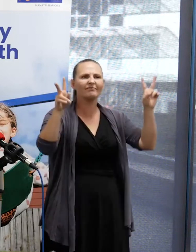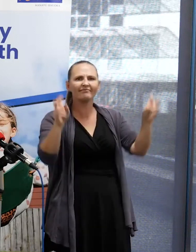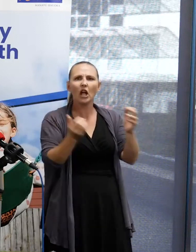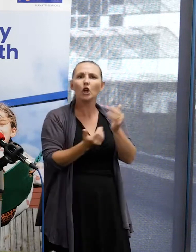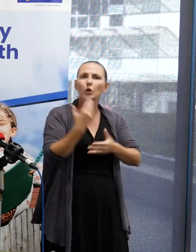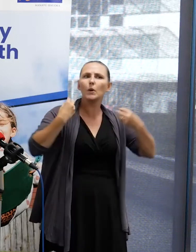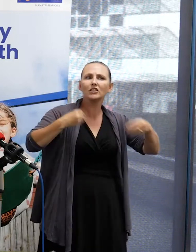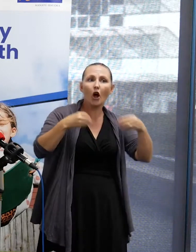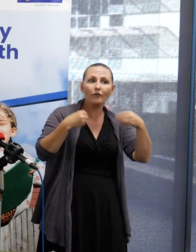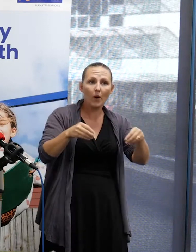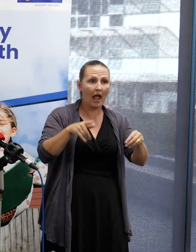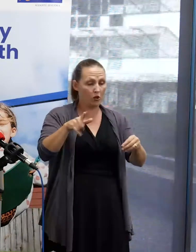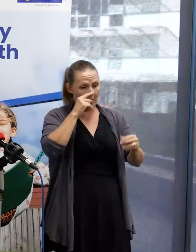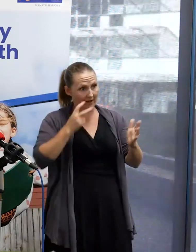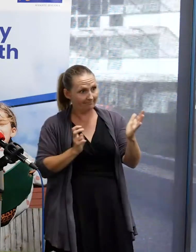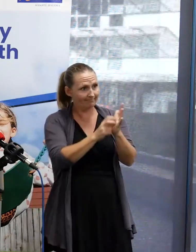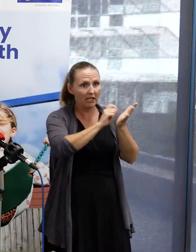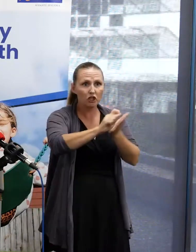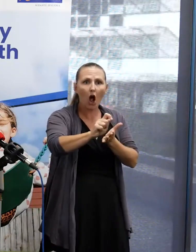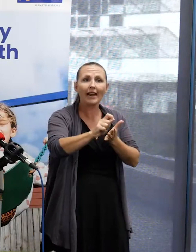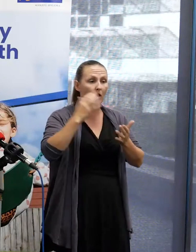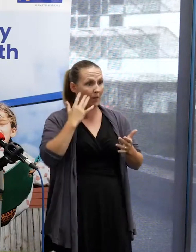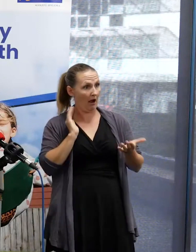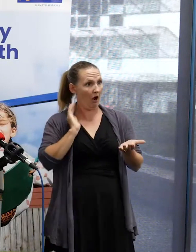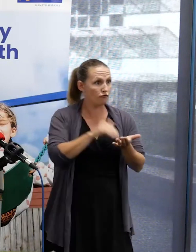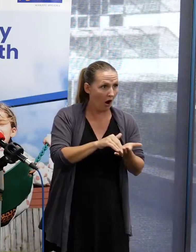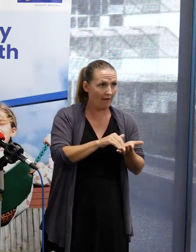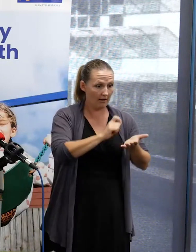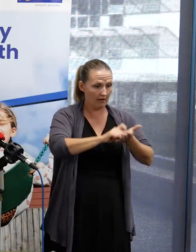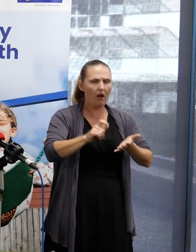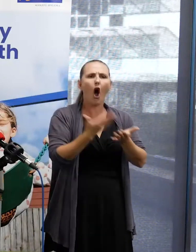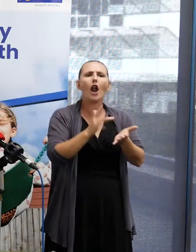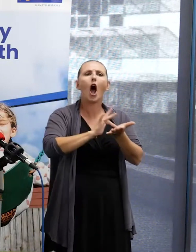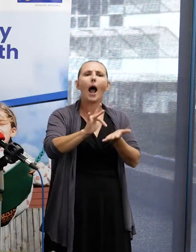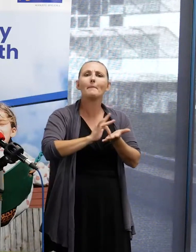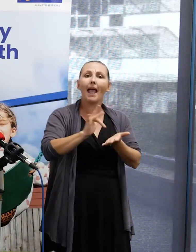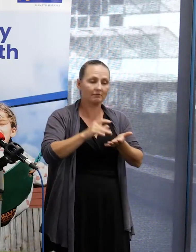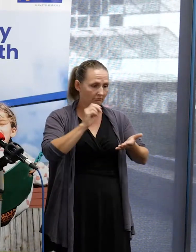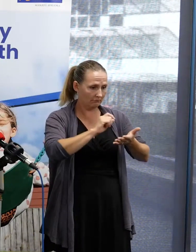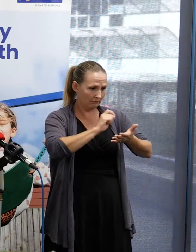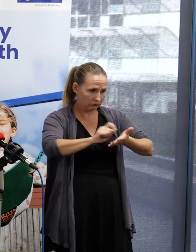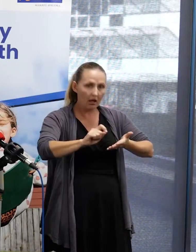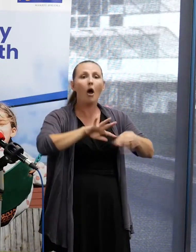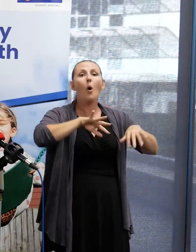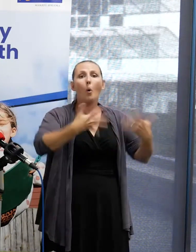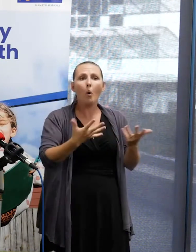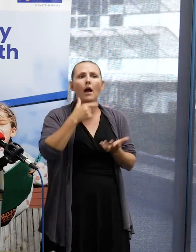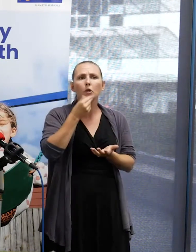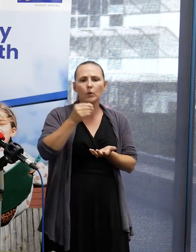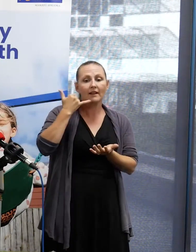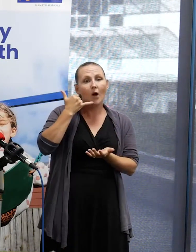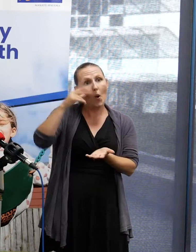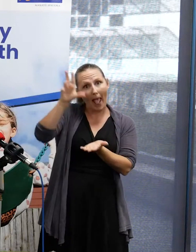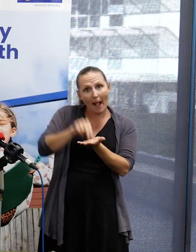into the facility either on an iPad on entry or using an app on your phone. And the process is you sign